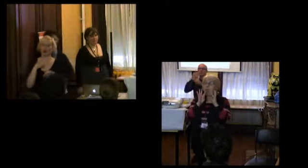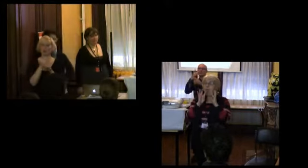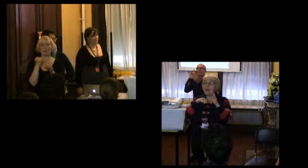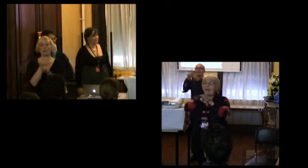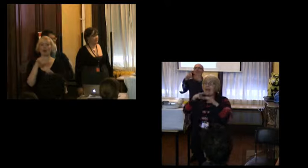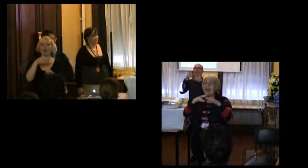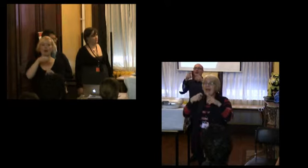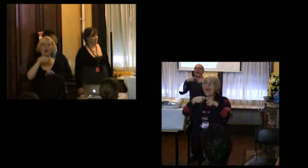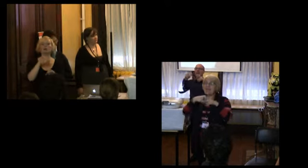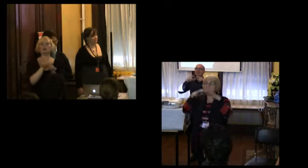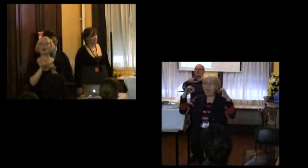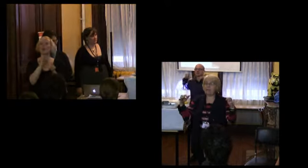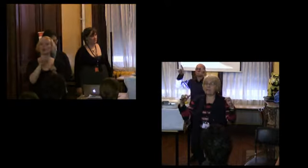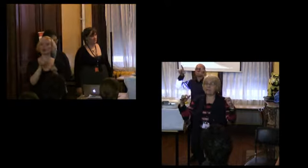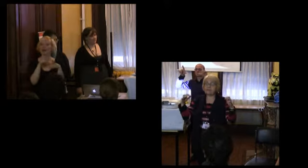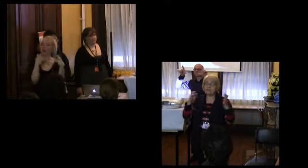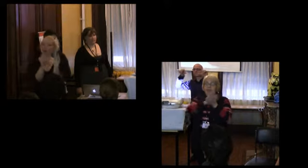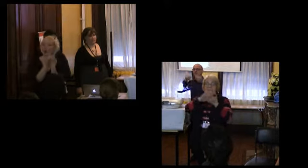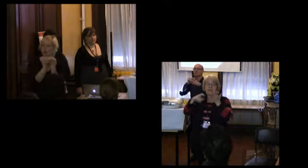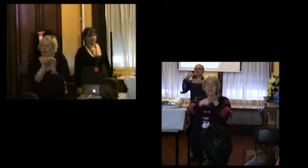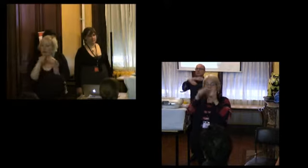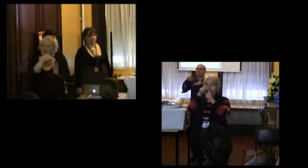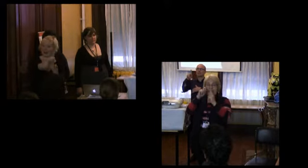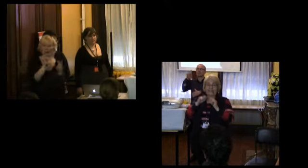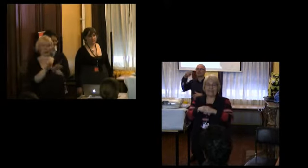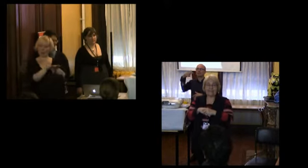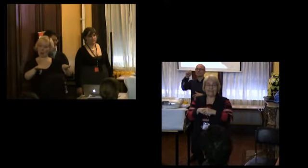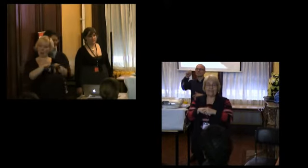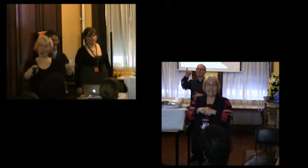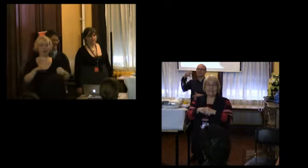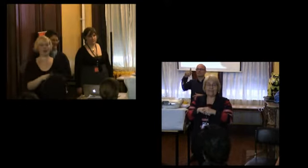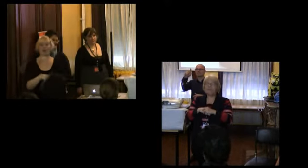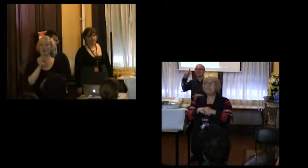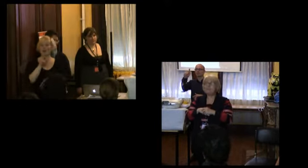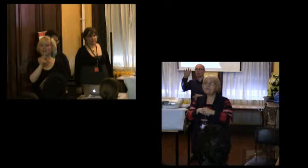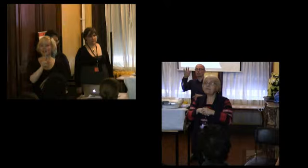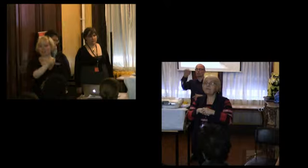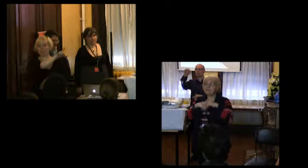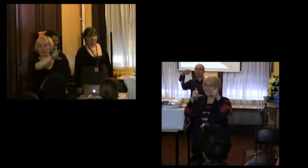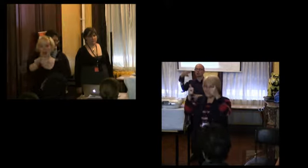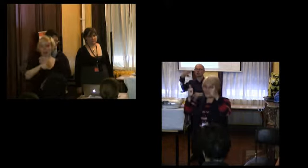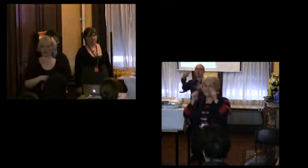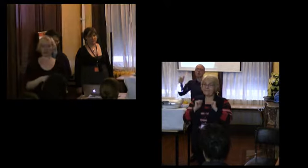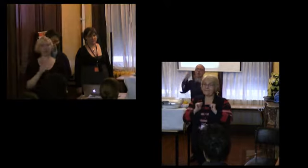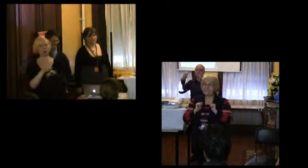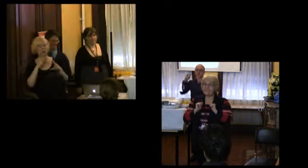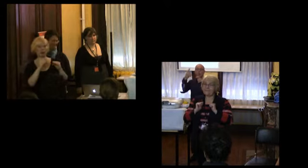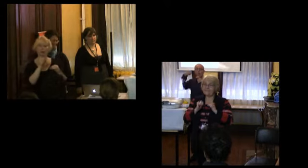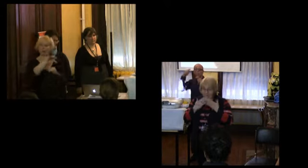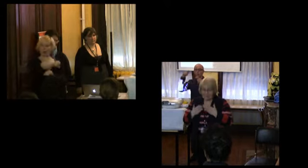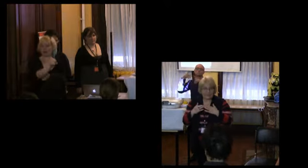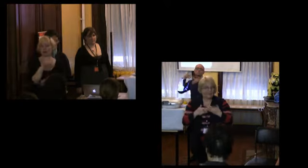Access panel at Kensington Palace for Historic Royal Palaces.